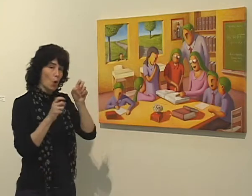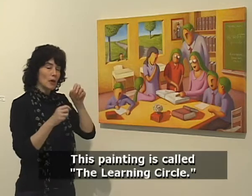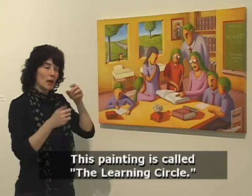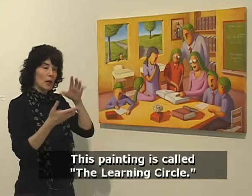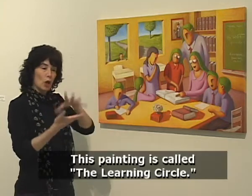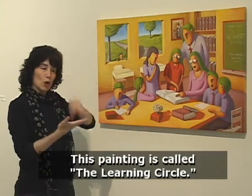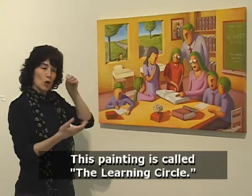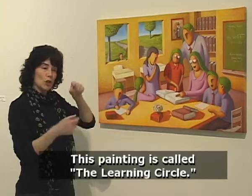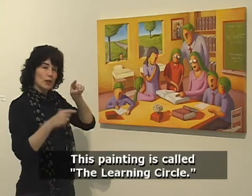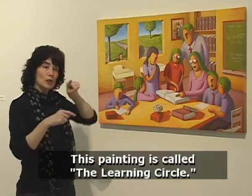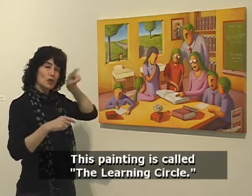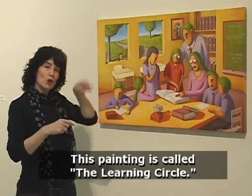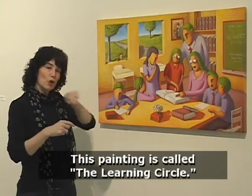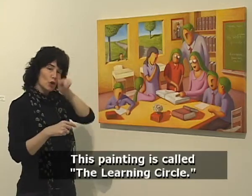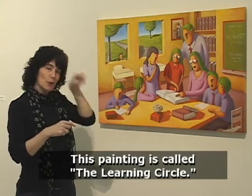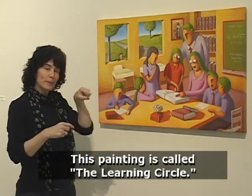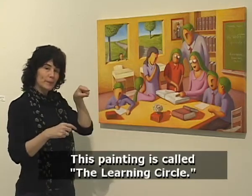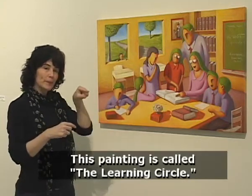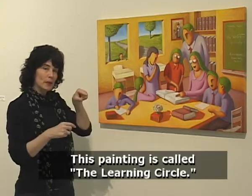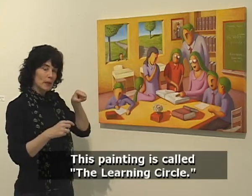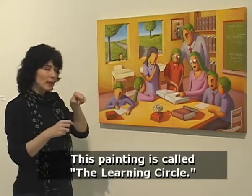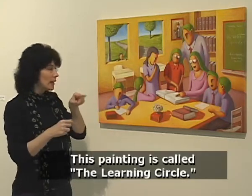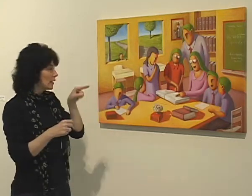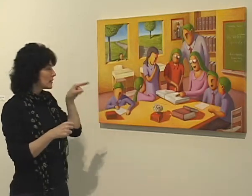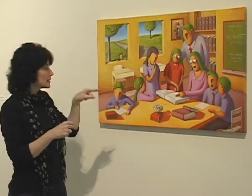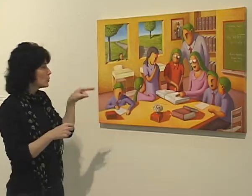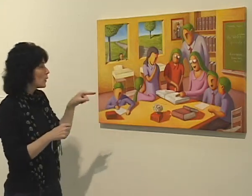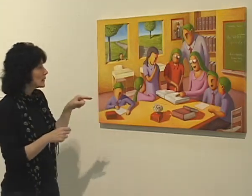This painting is called The Learning Circle.